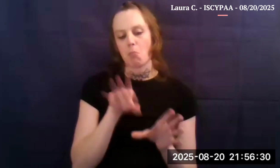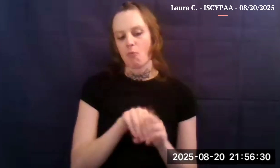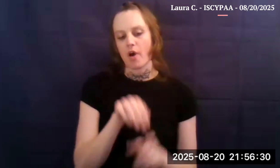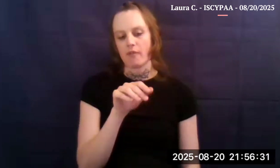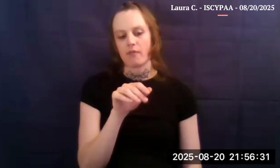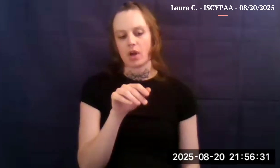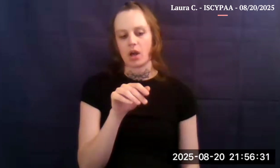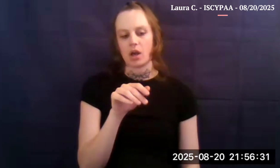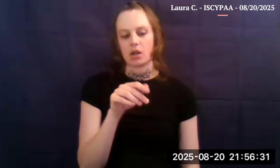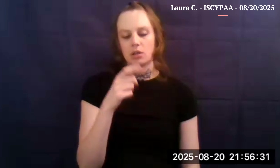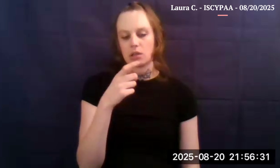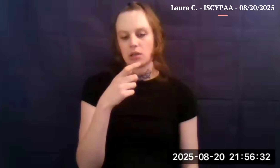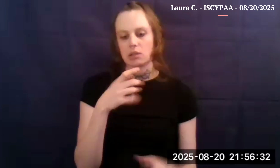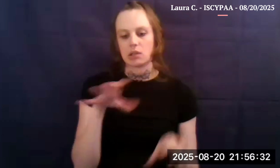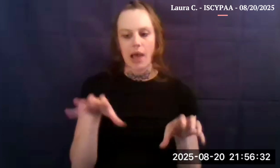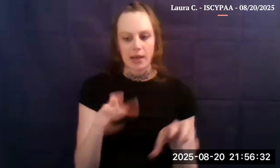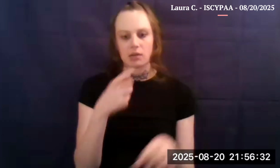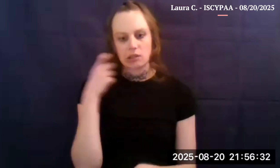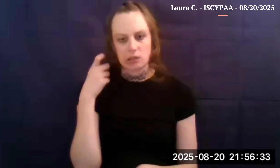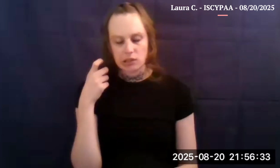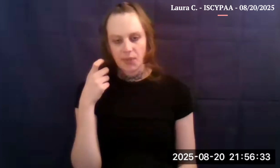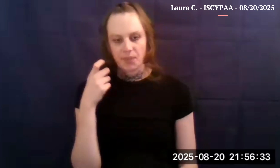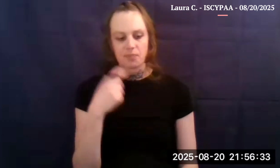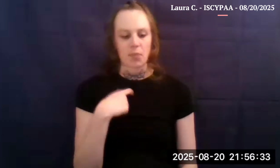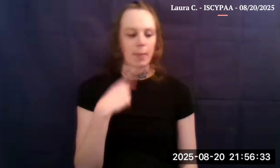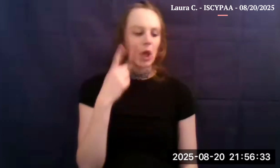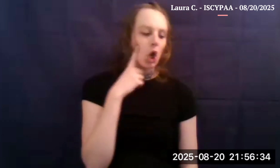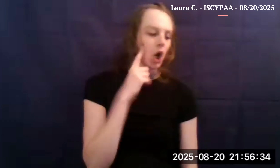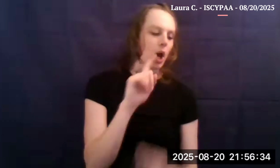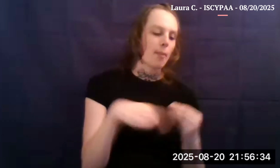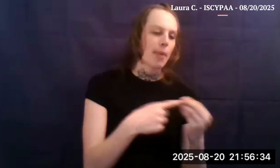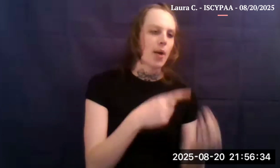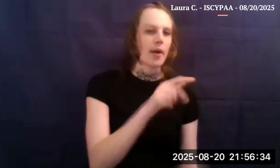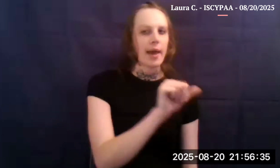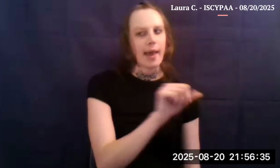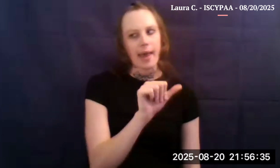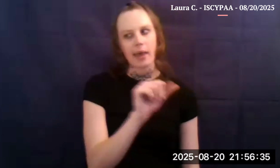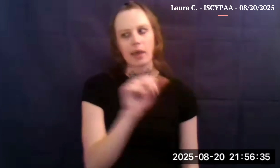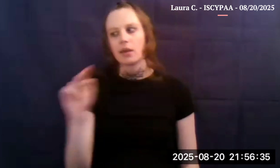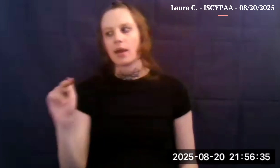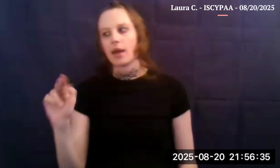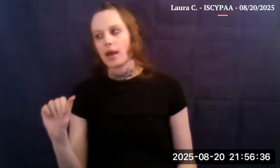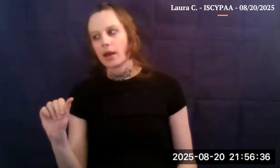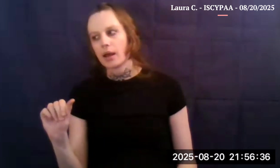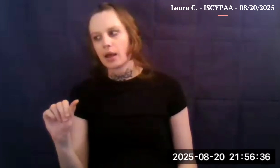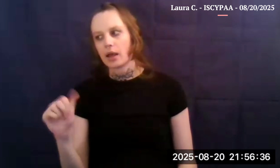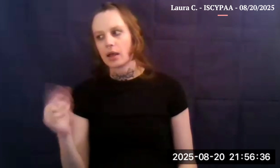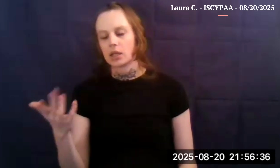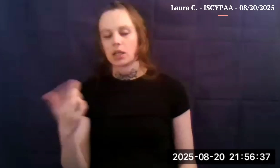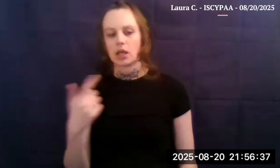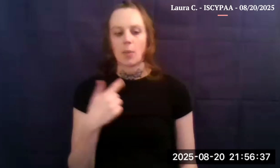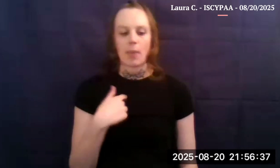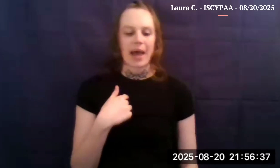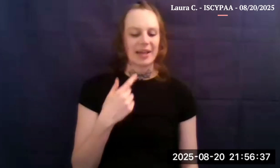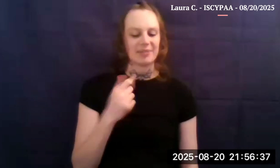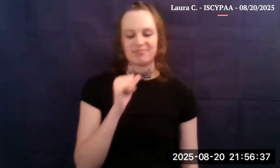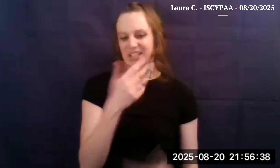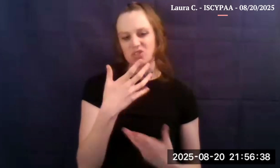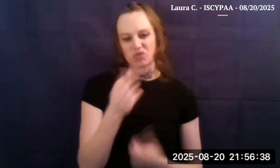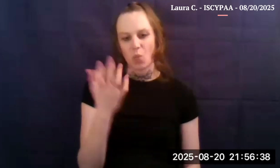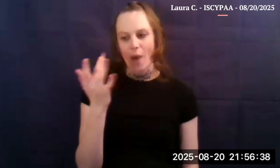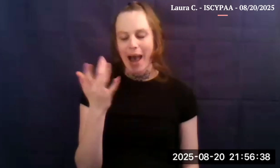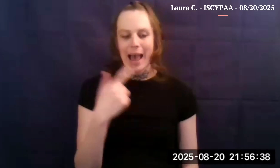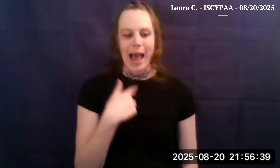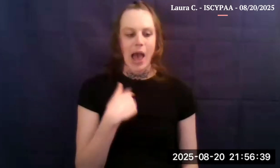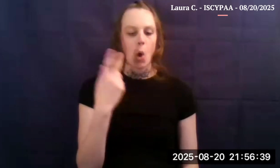I didn't know too much about them because all I knew was the people that went into the program and came back out. I never saw